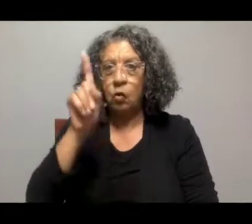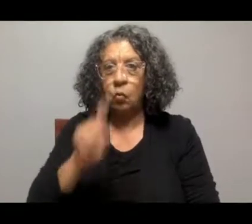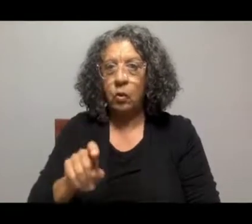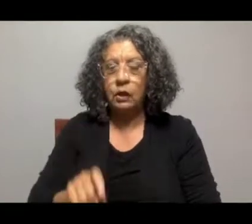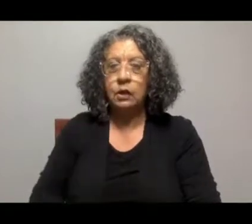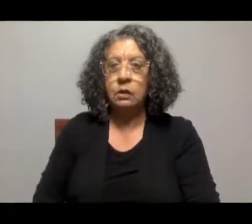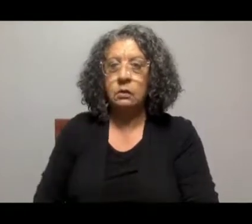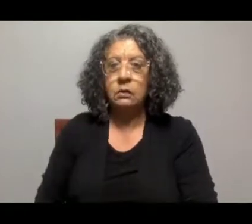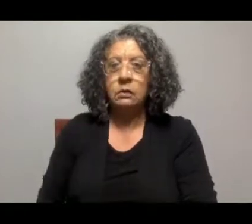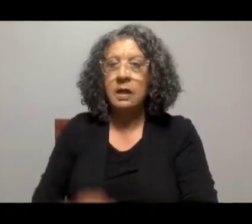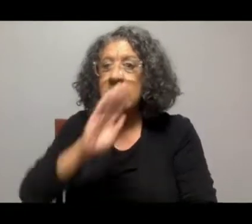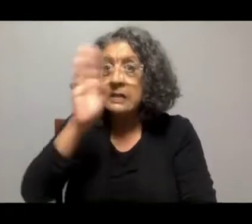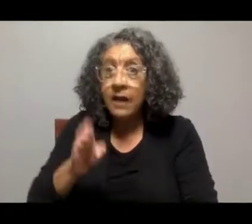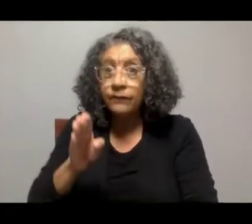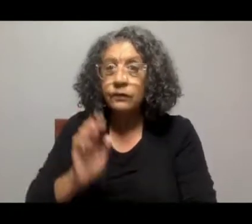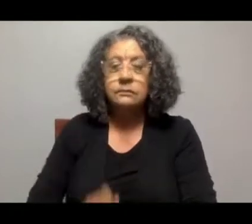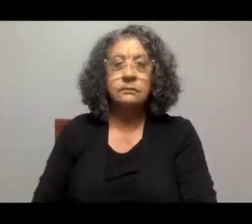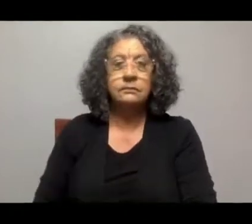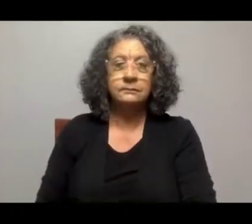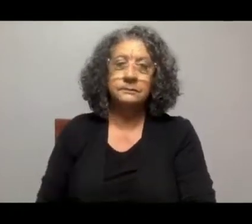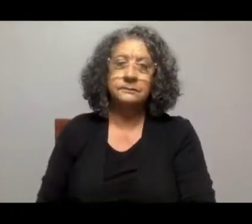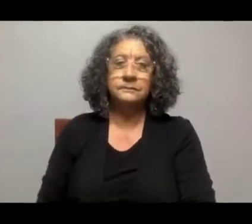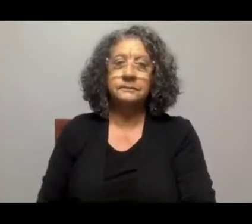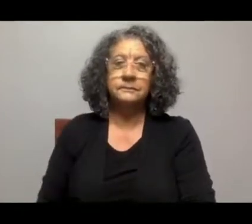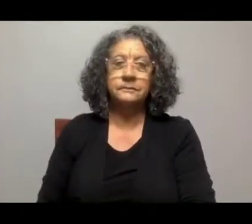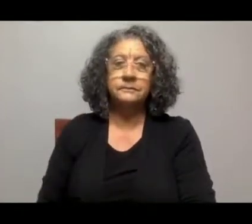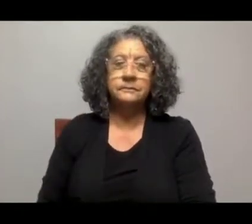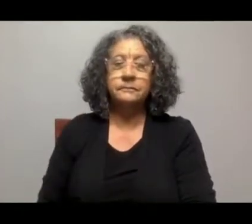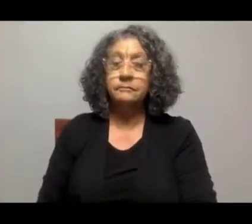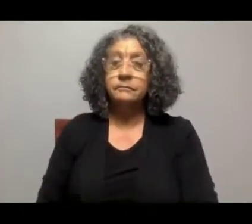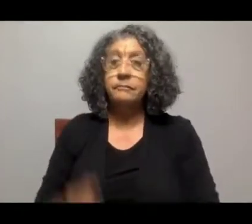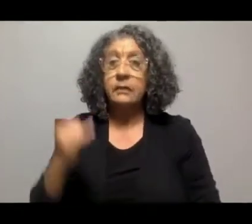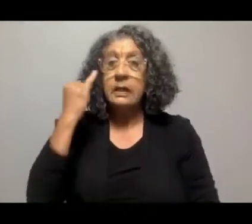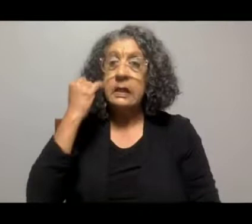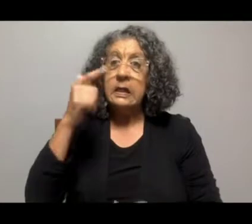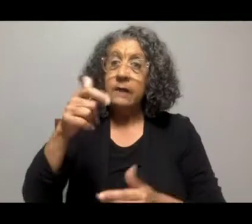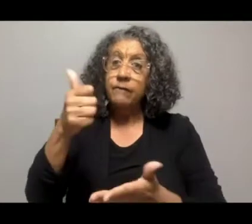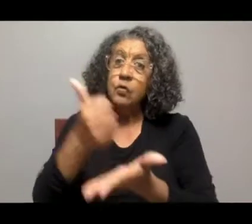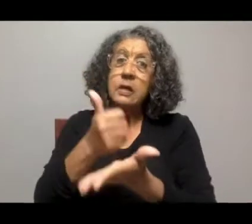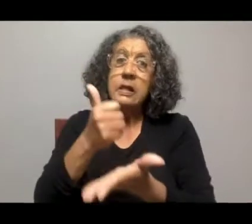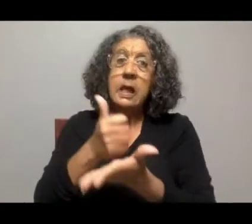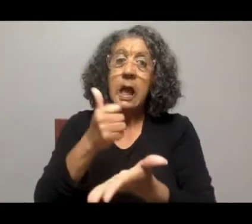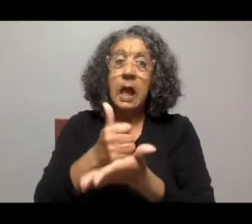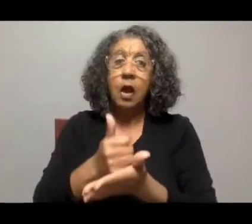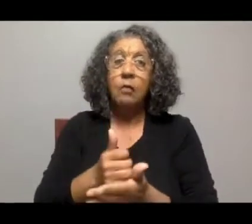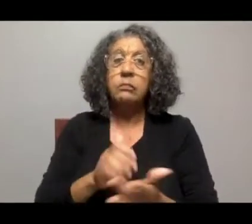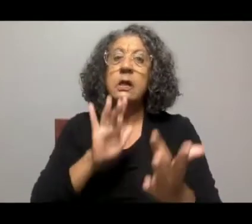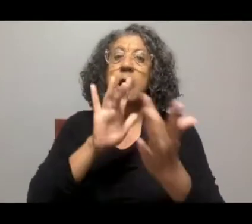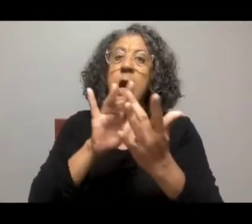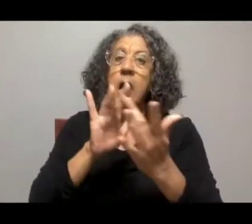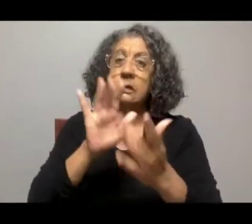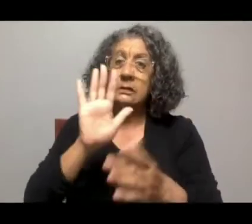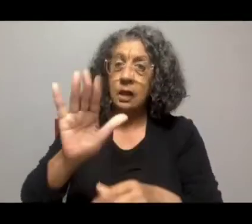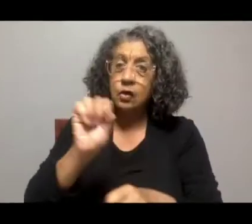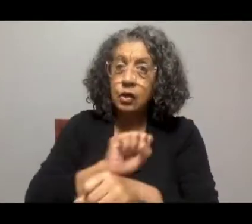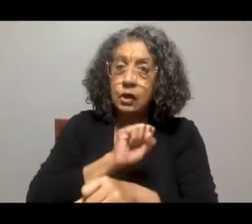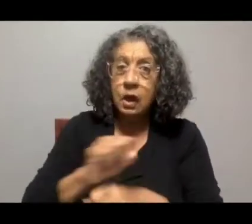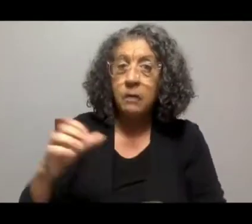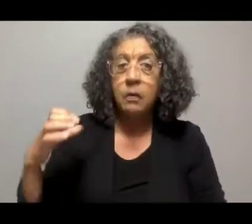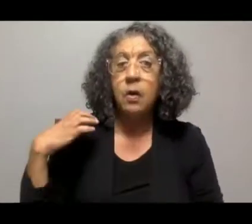hold off. Do not ask any of those questions, never, during an interview. If you need help,